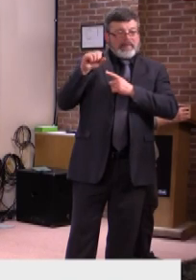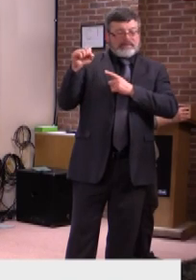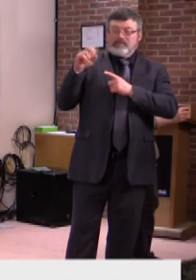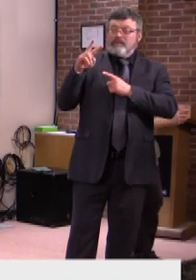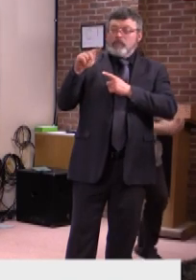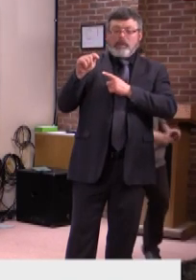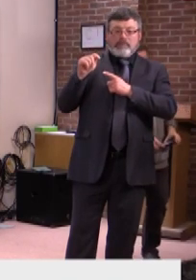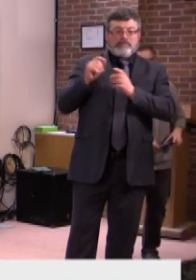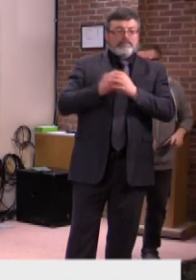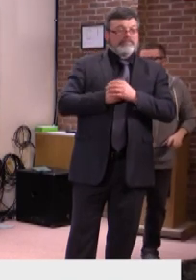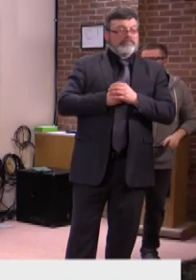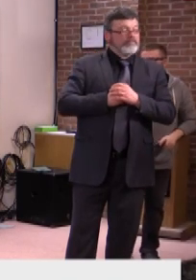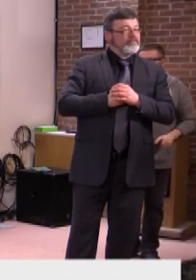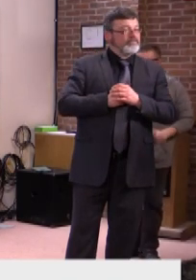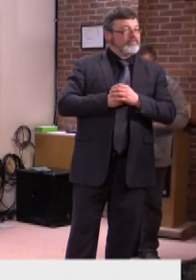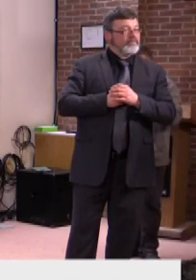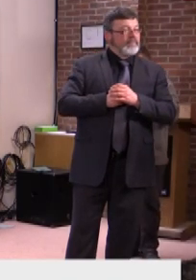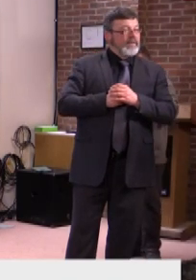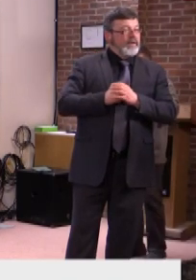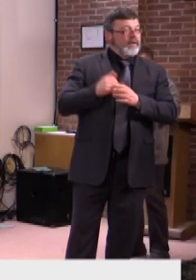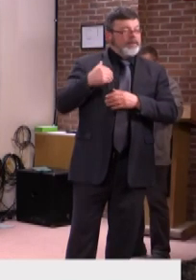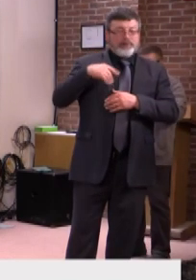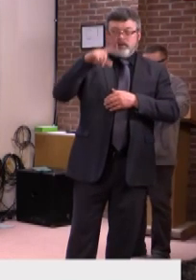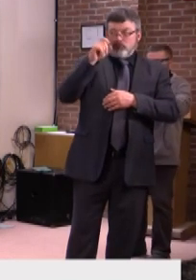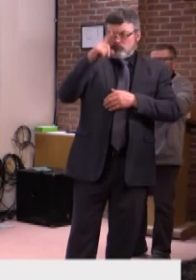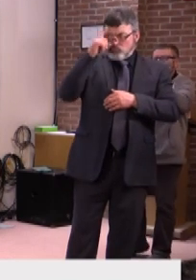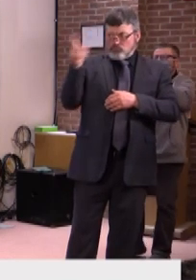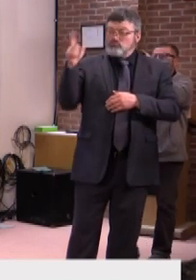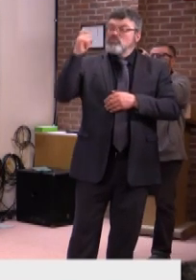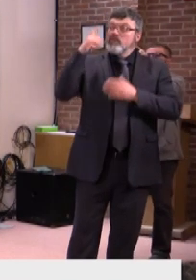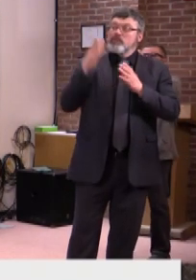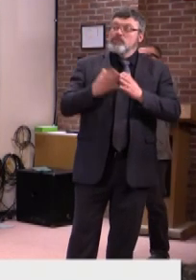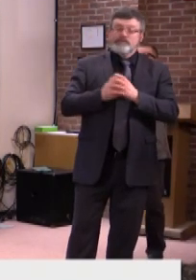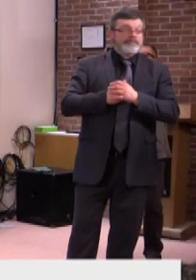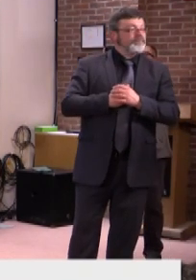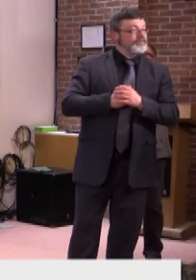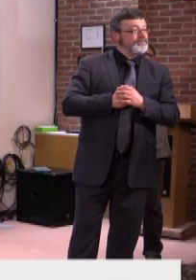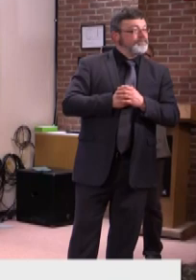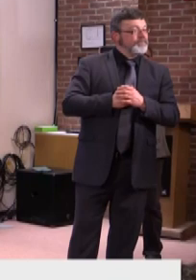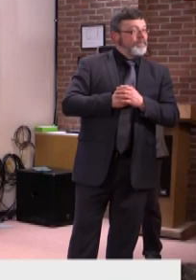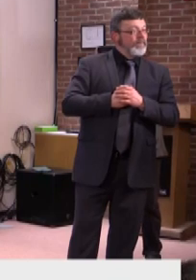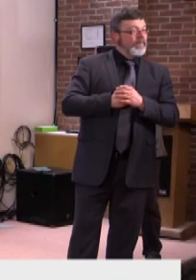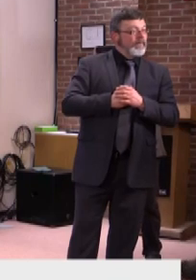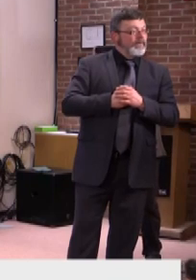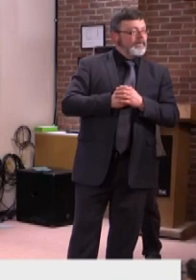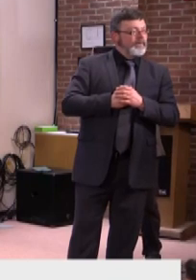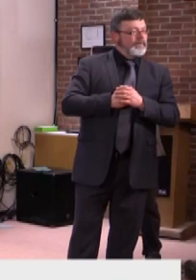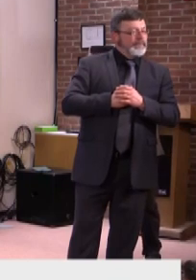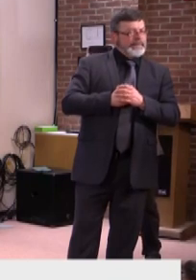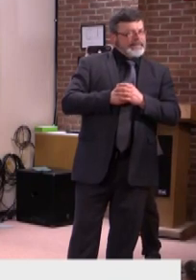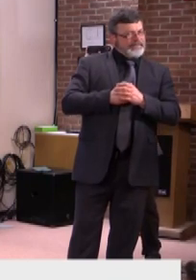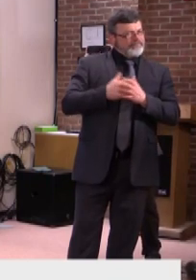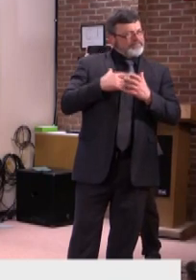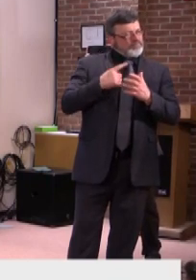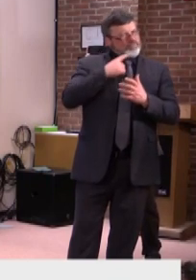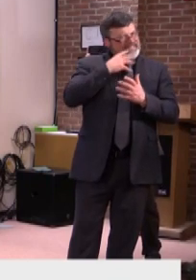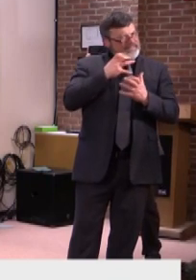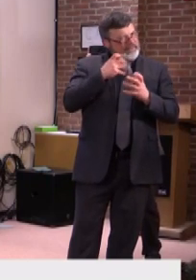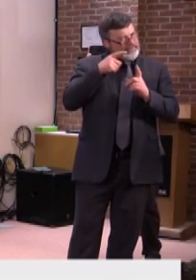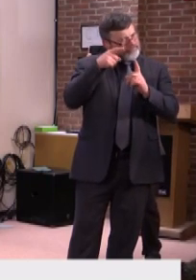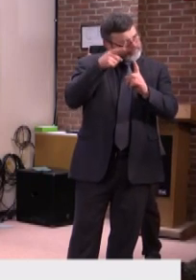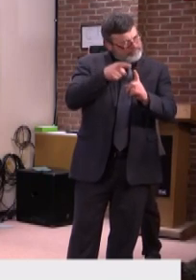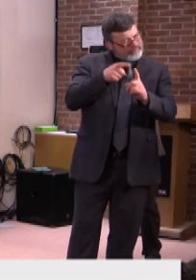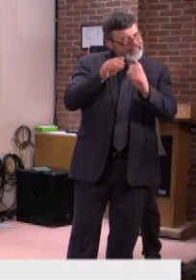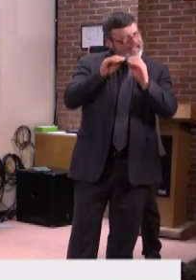jason governor um just want to ask uh clearly if uh the